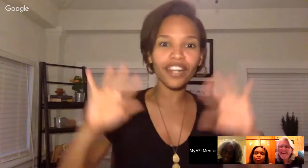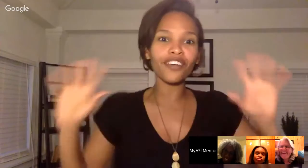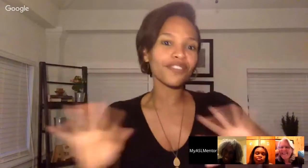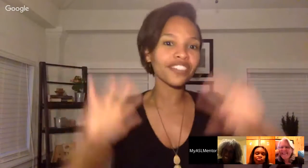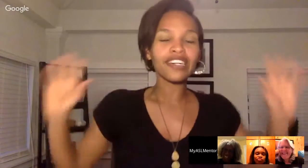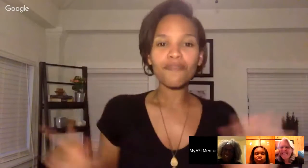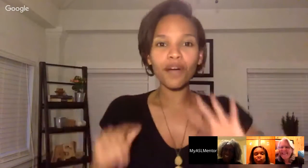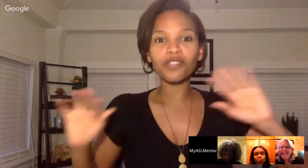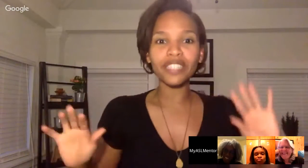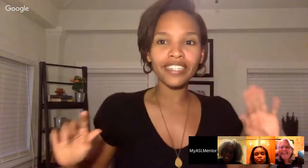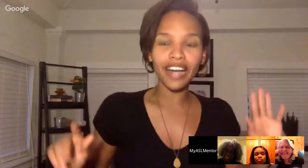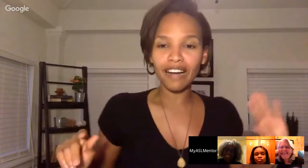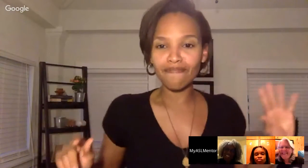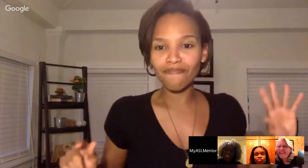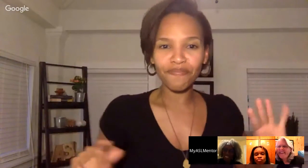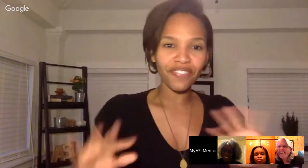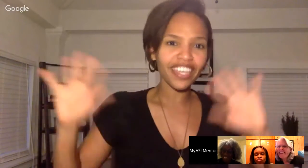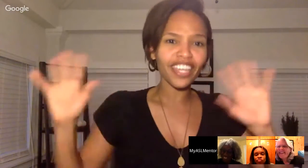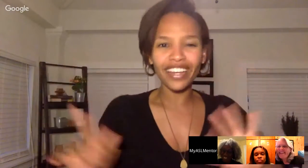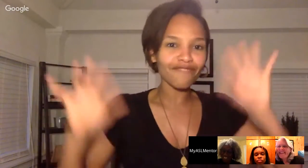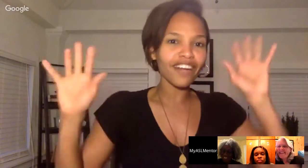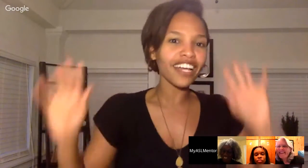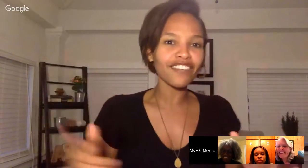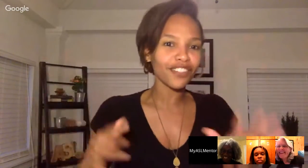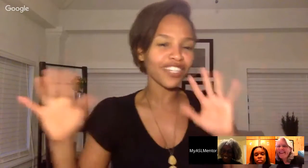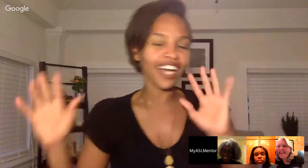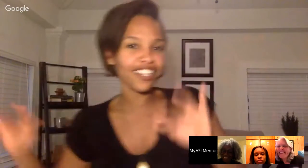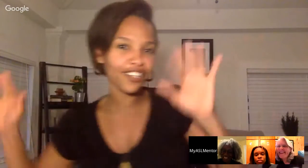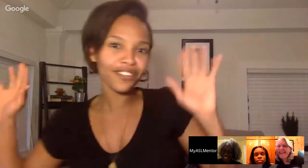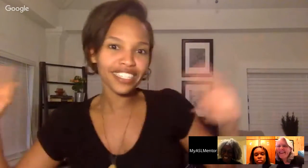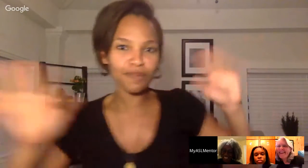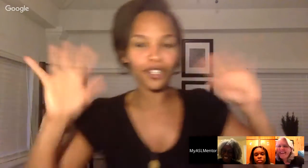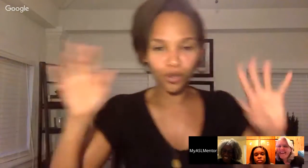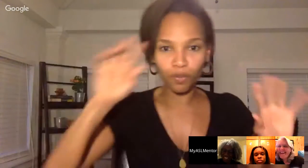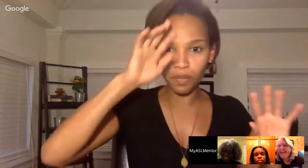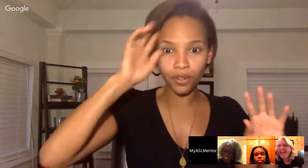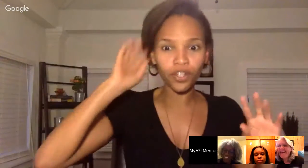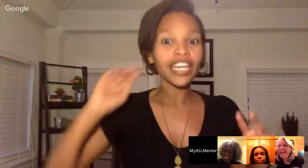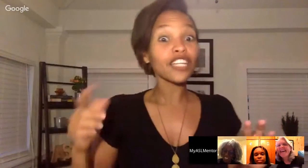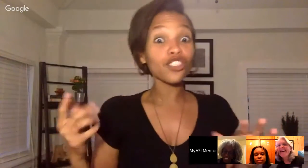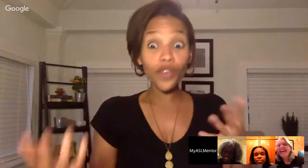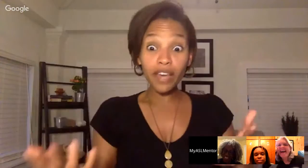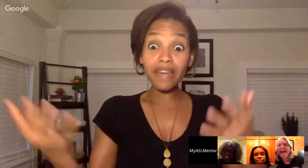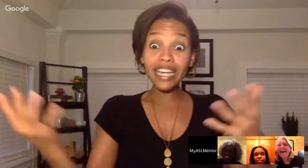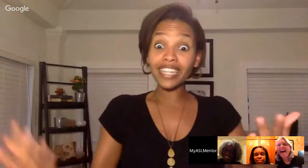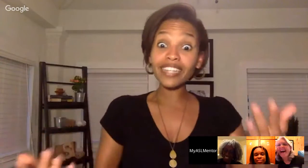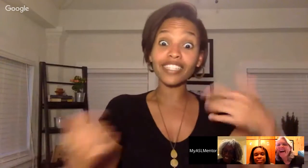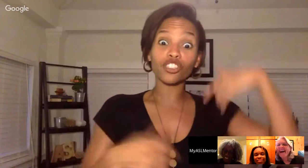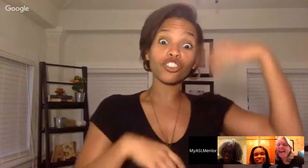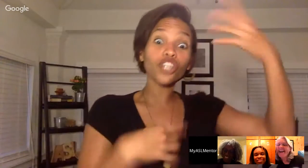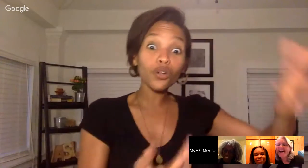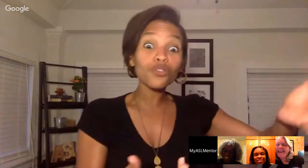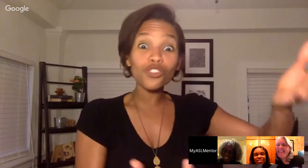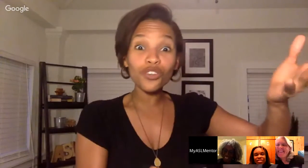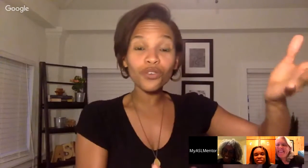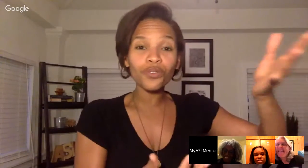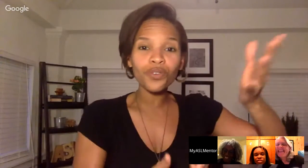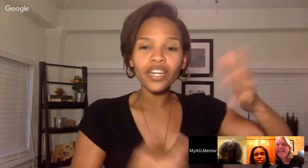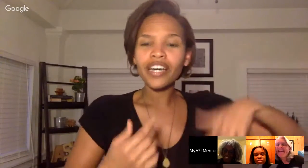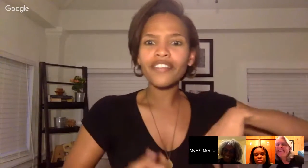one of those probably, you know, I love those kind of yogi spiritual people. And so it makes sense that she goes to